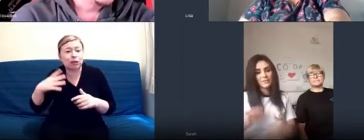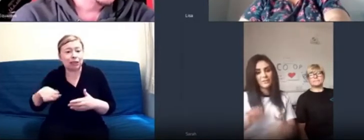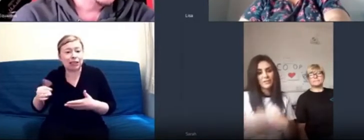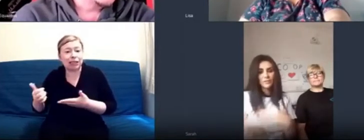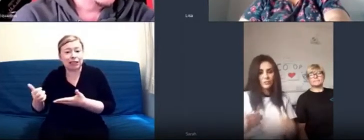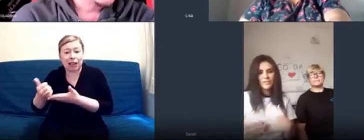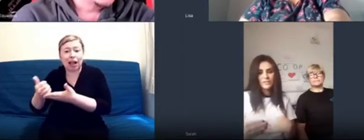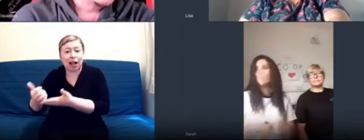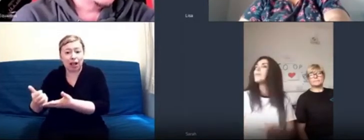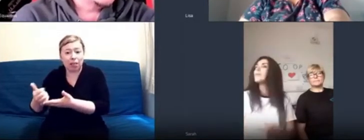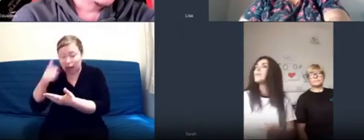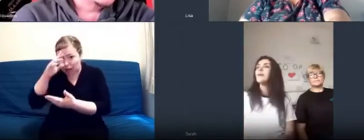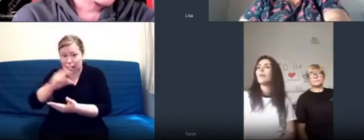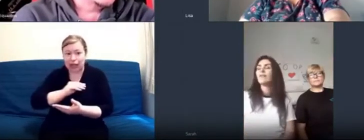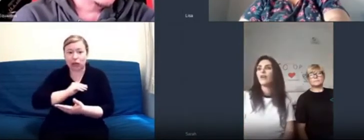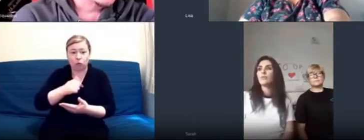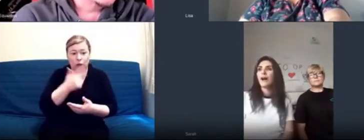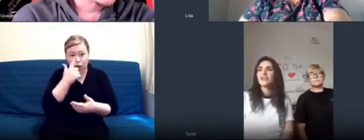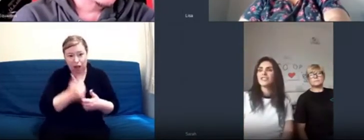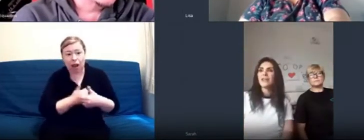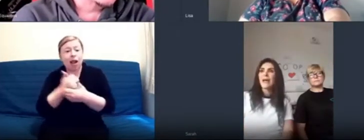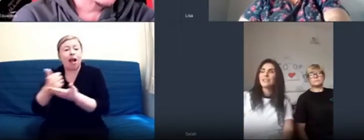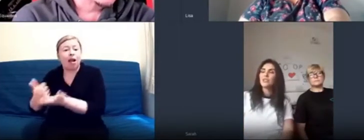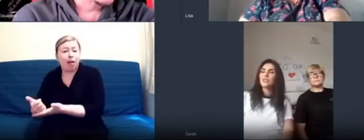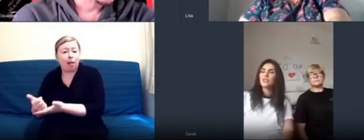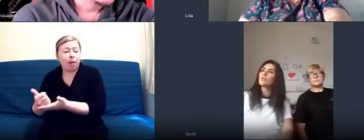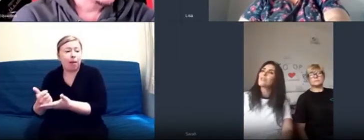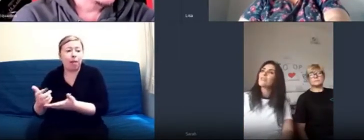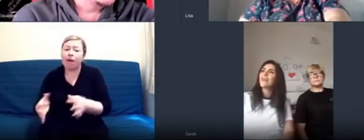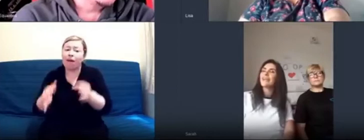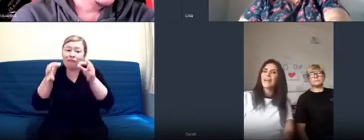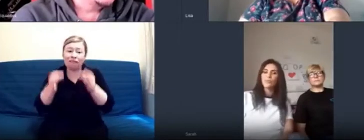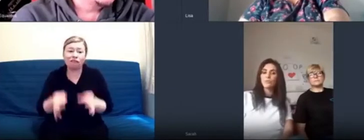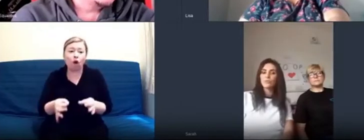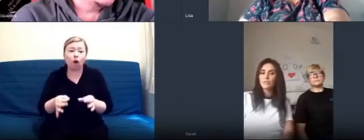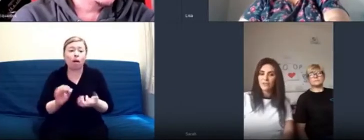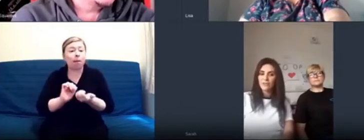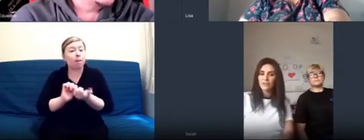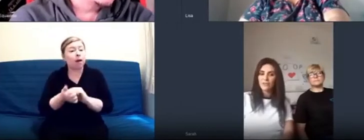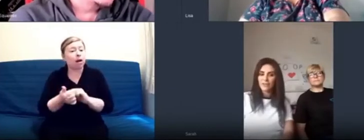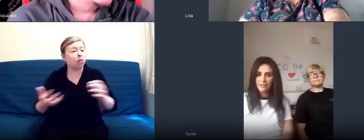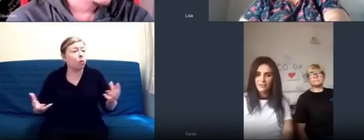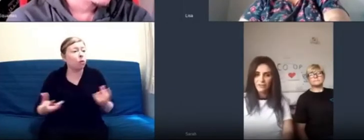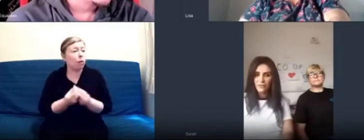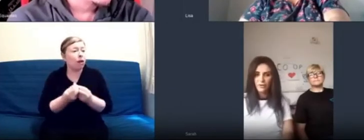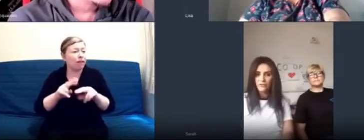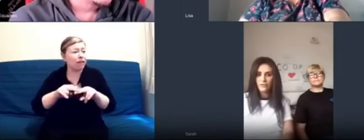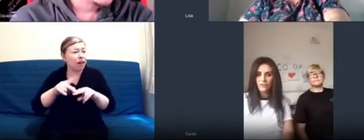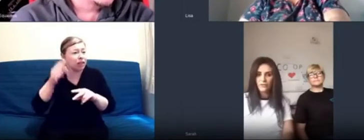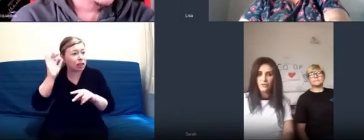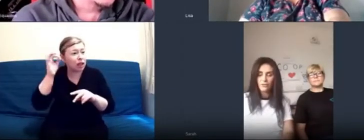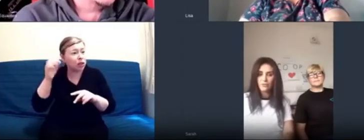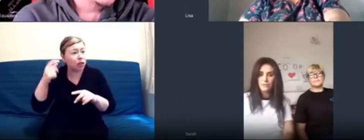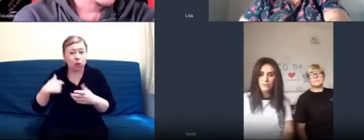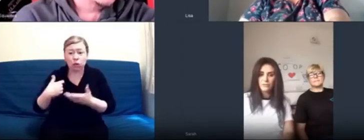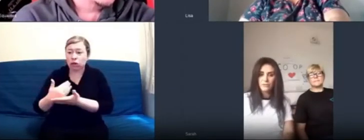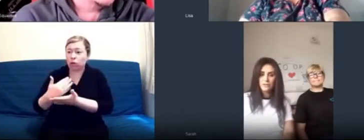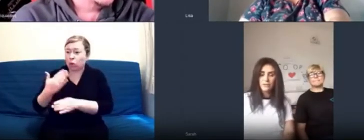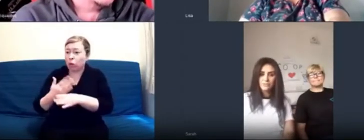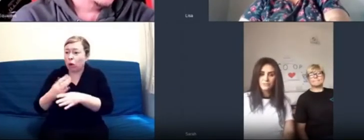to make us speed the process up. But a formal partnership, I don't think at the moment would be the right thing for the